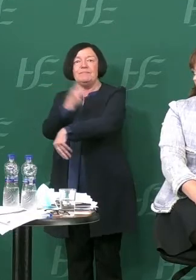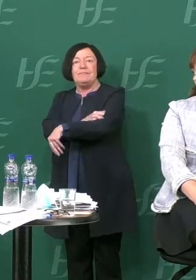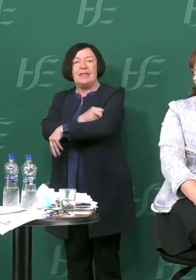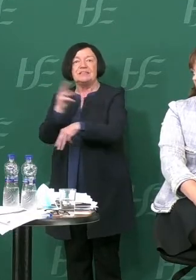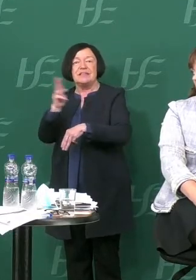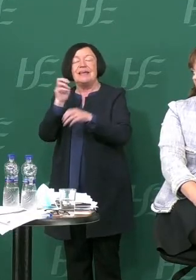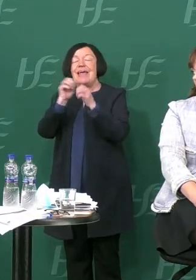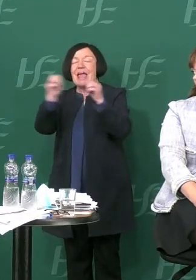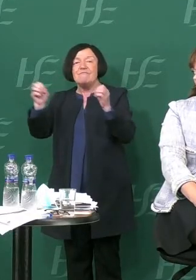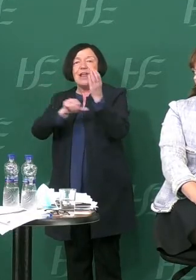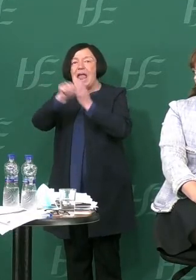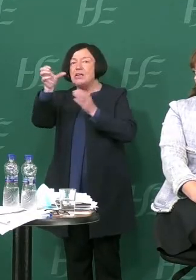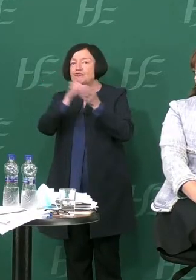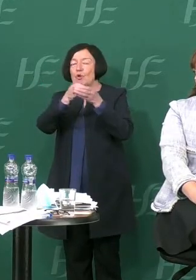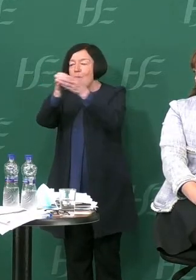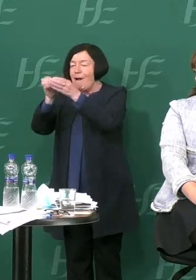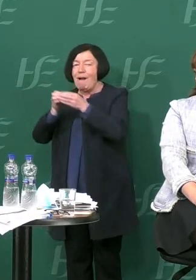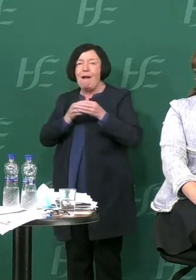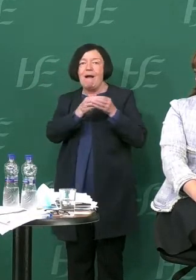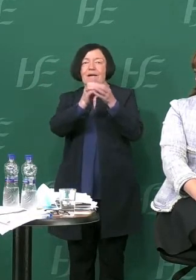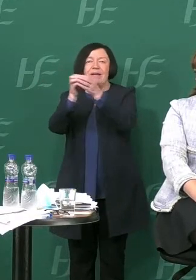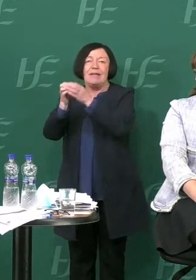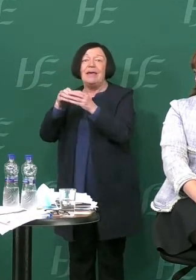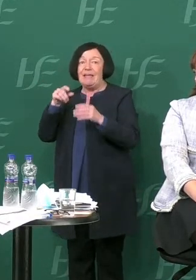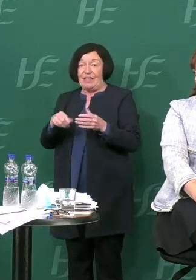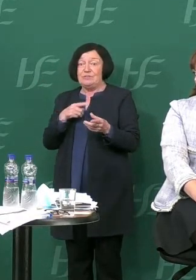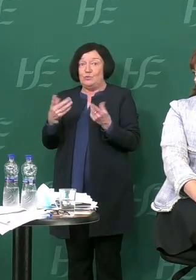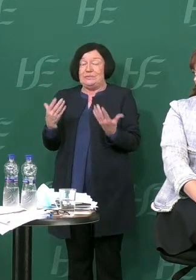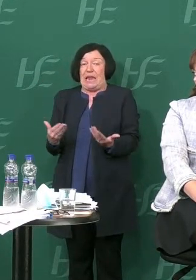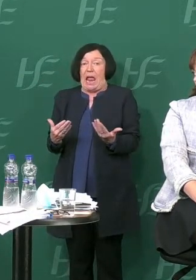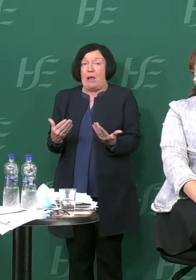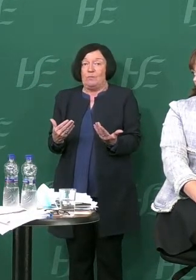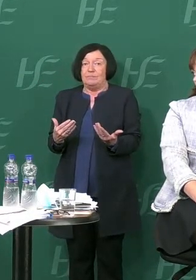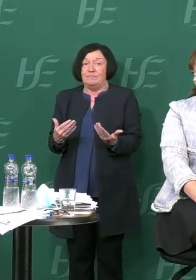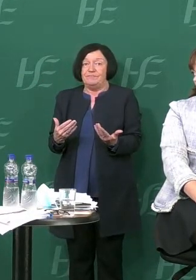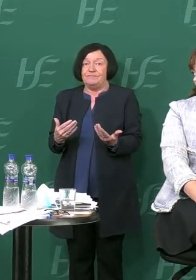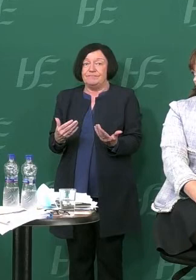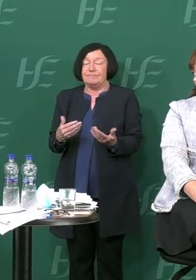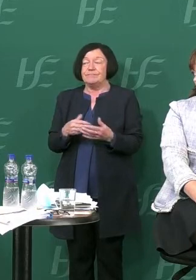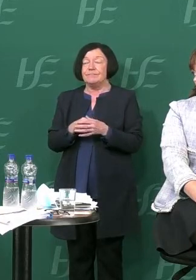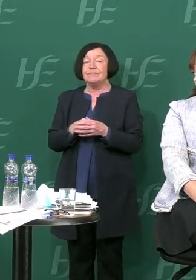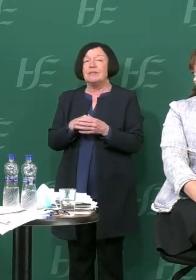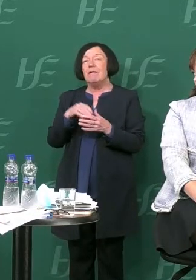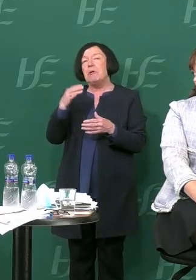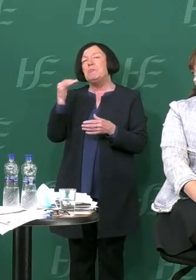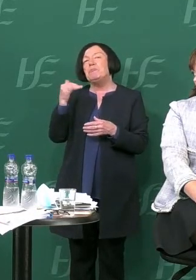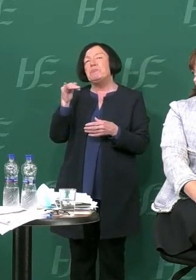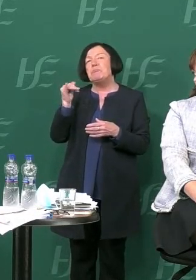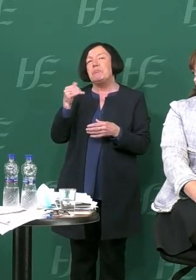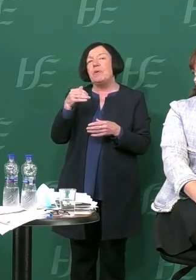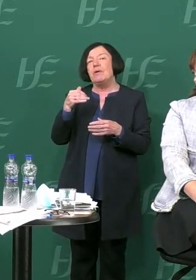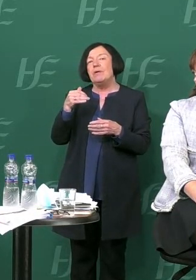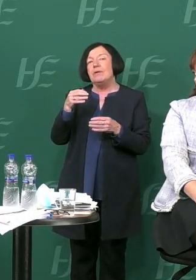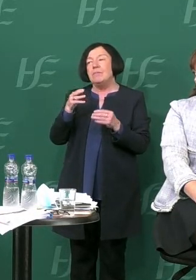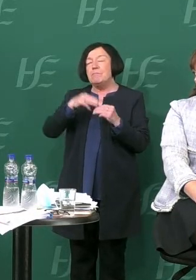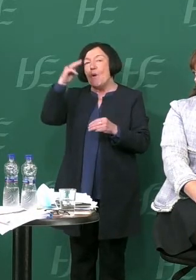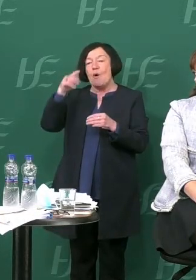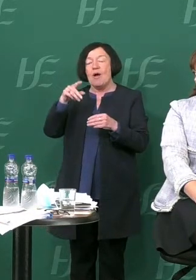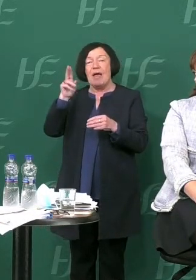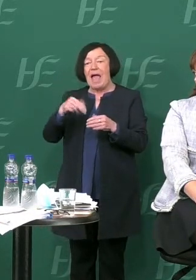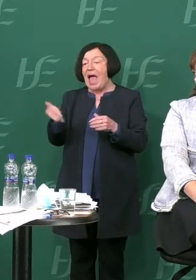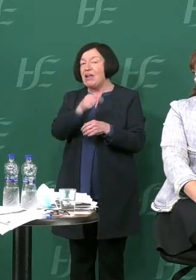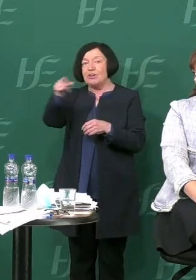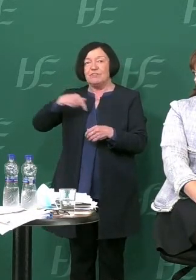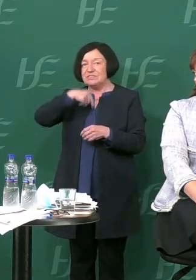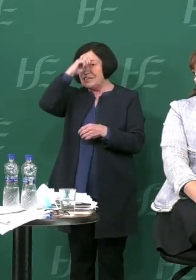in every population age group we work through. And that's what we're doing. And, probably well above and beyond where any of